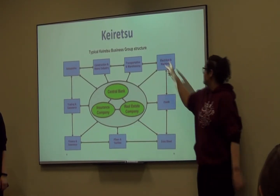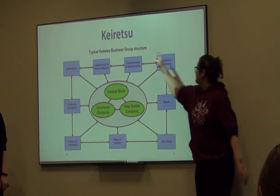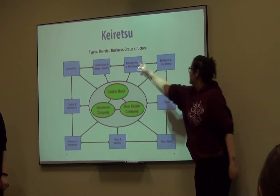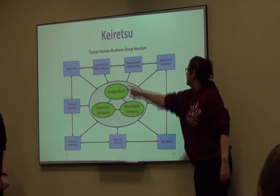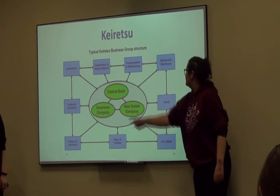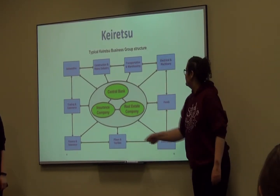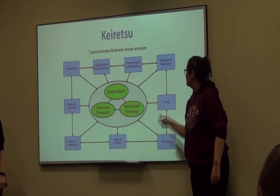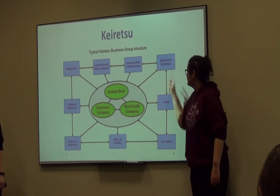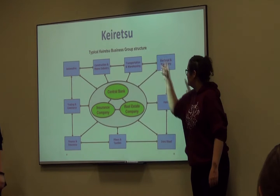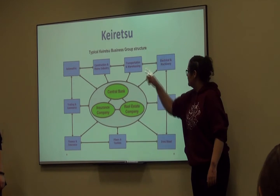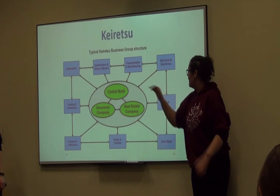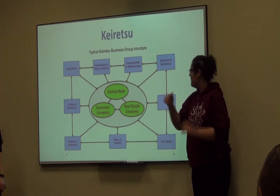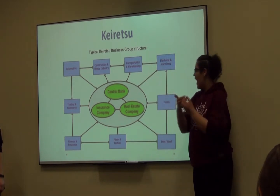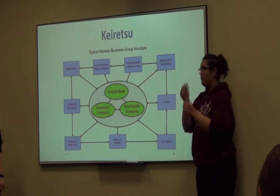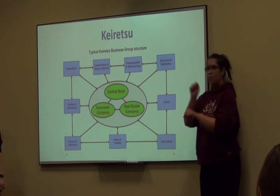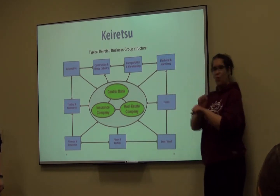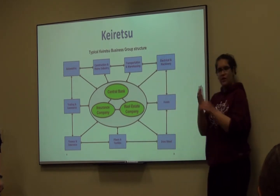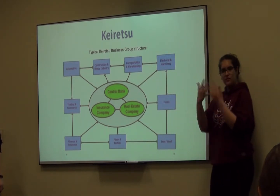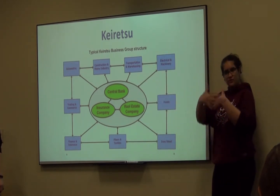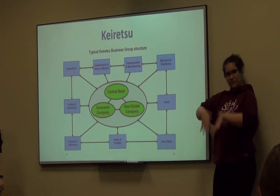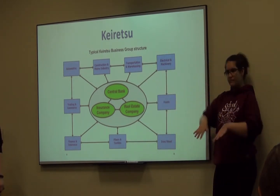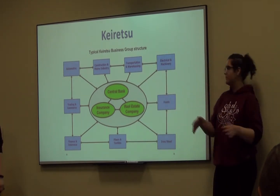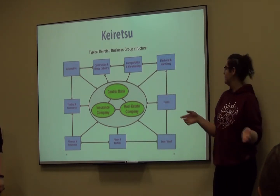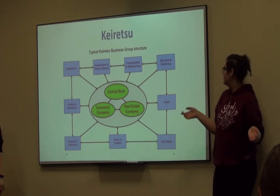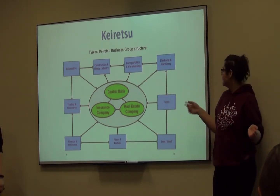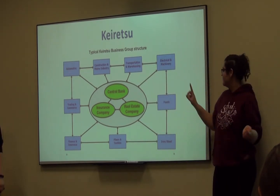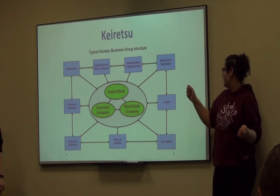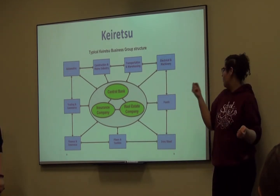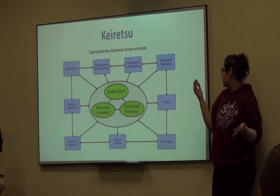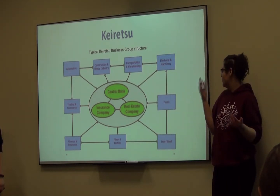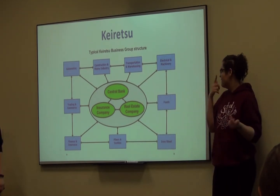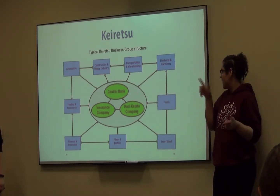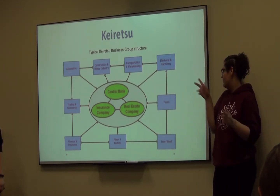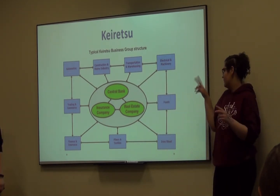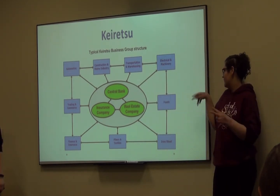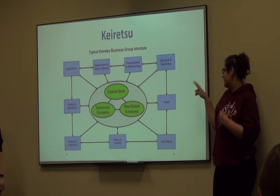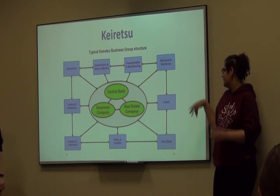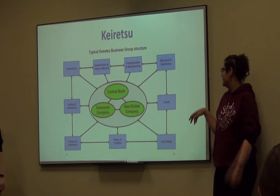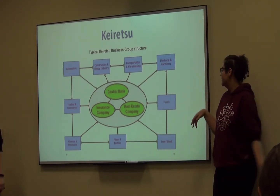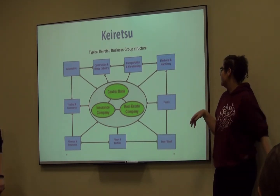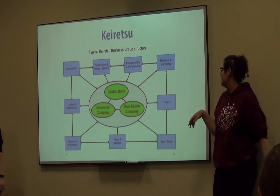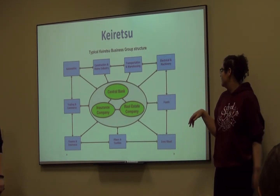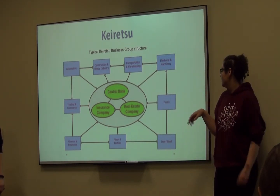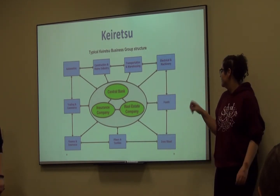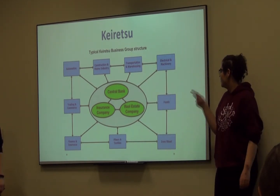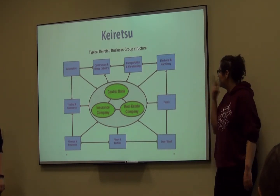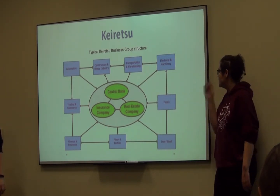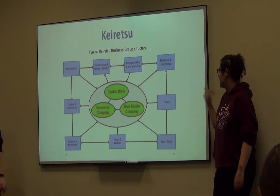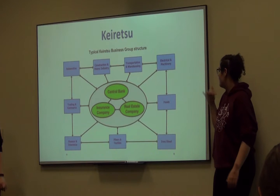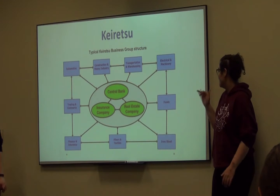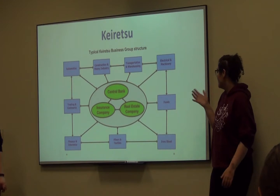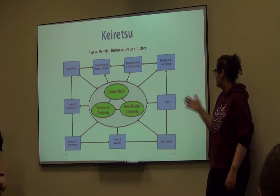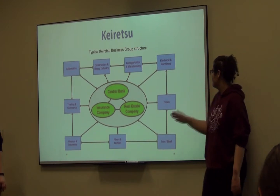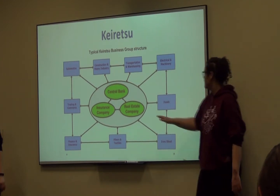This is just an illustration of a Keiretsu business group structure. So you can take a look and read it over.